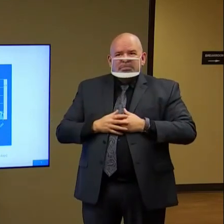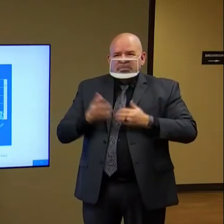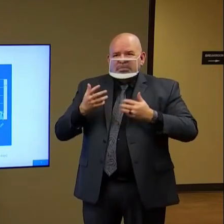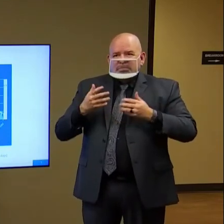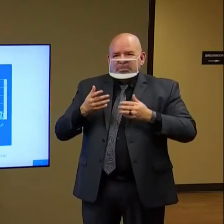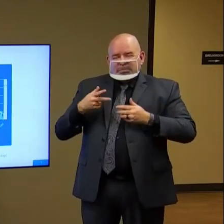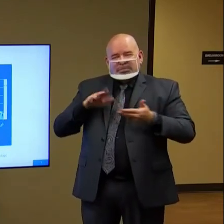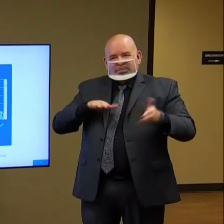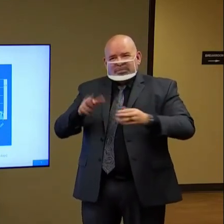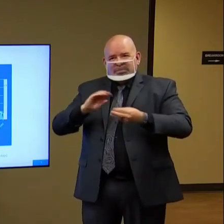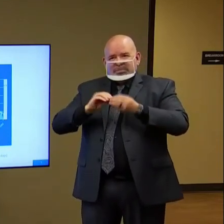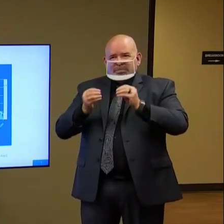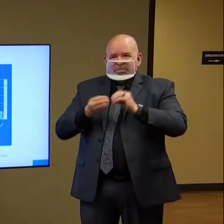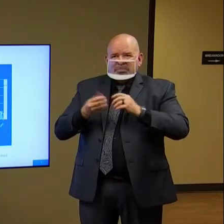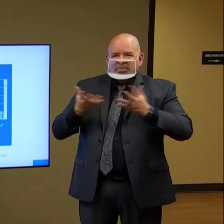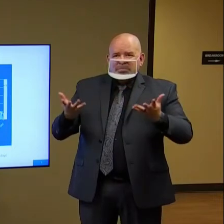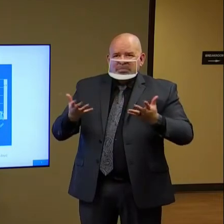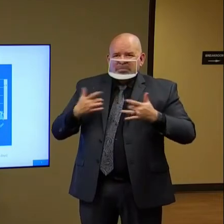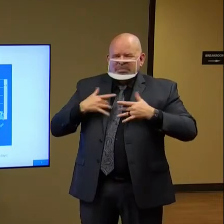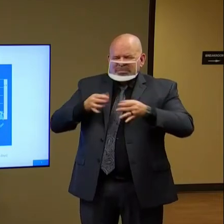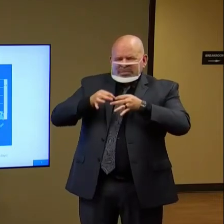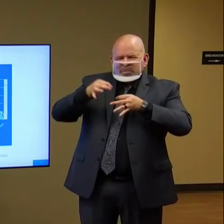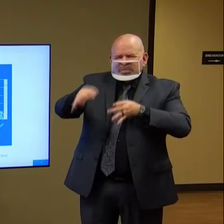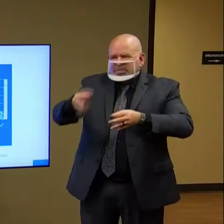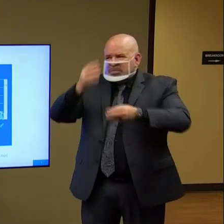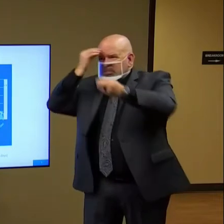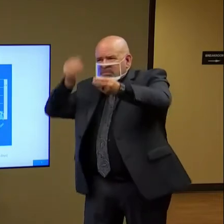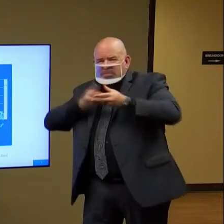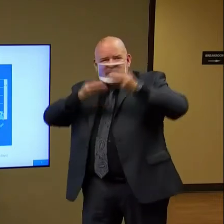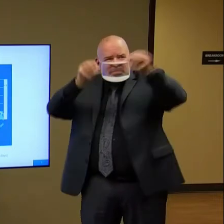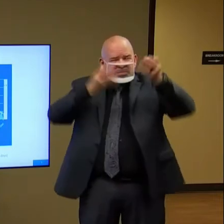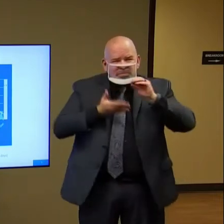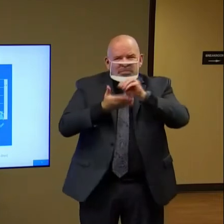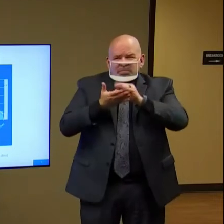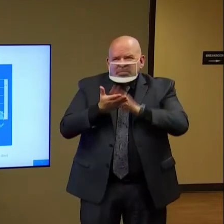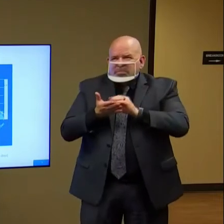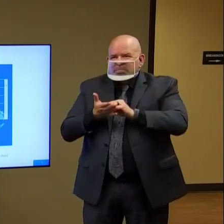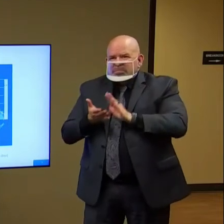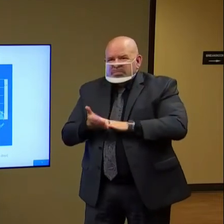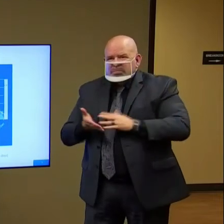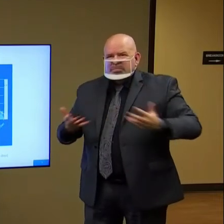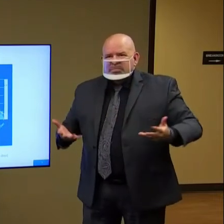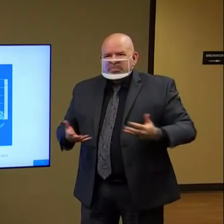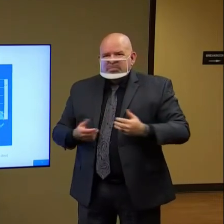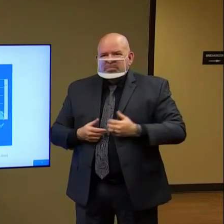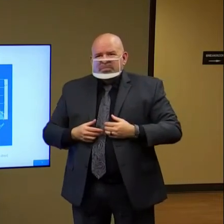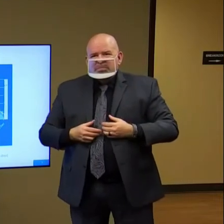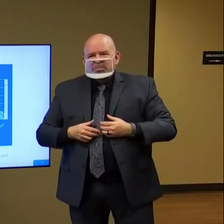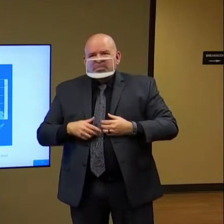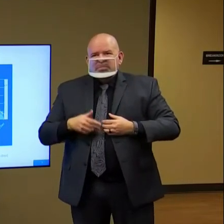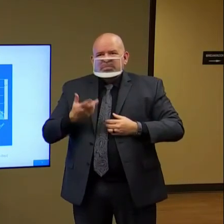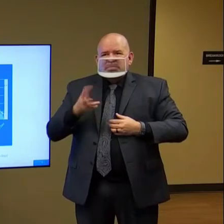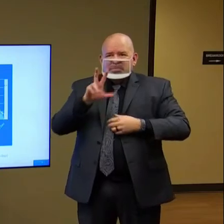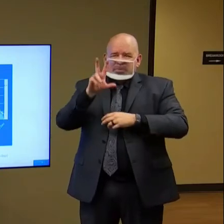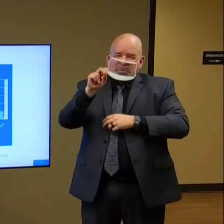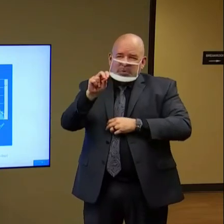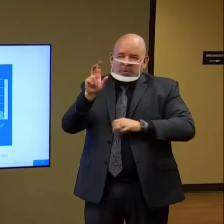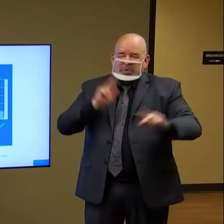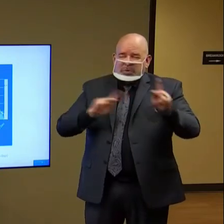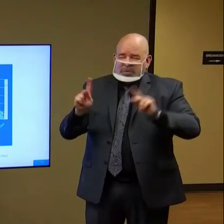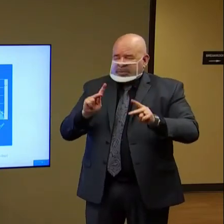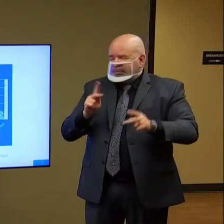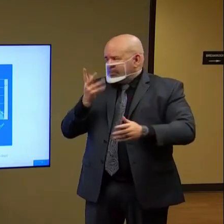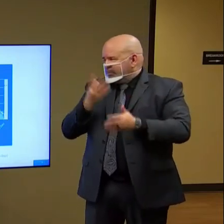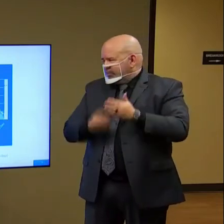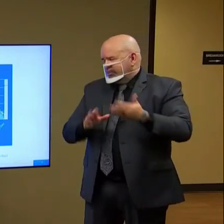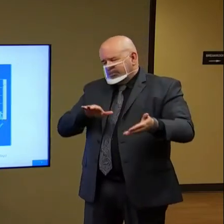trailing indicator. And just a couple days ago, we had 30-plus deaths, which is extremely